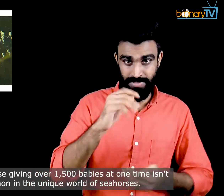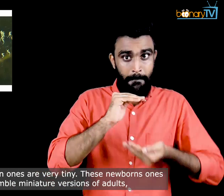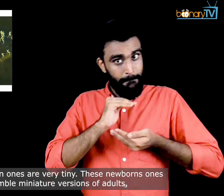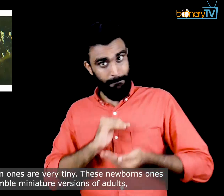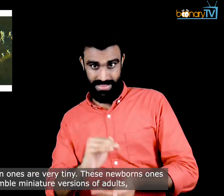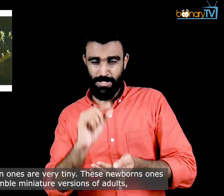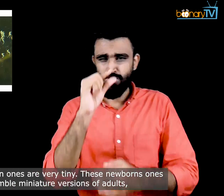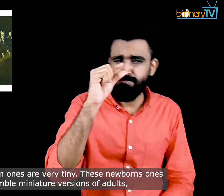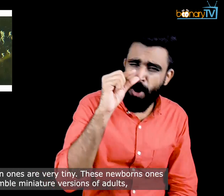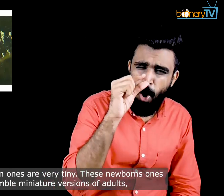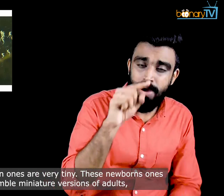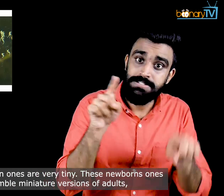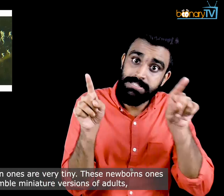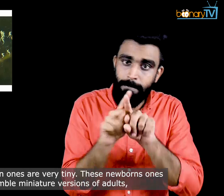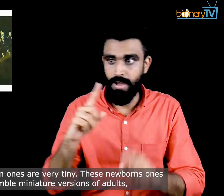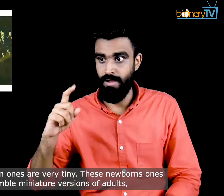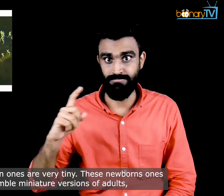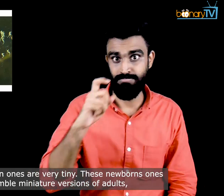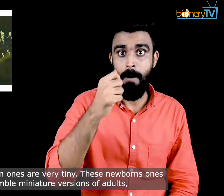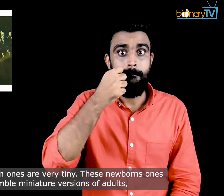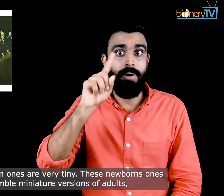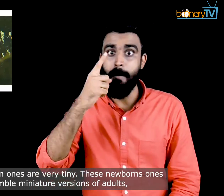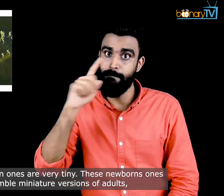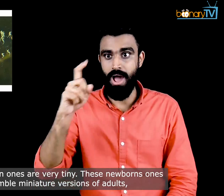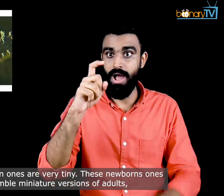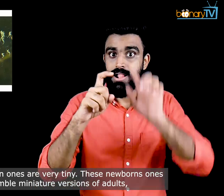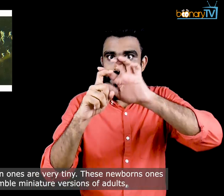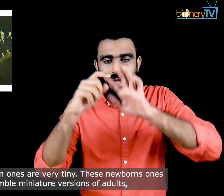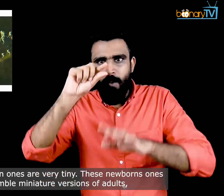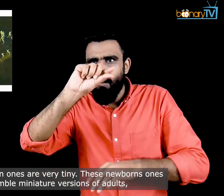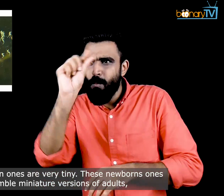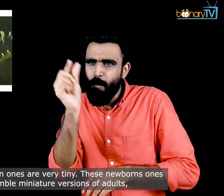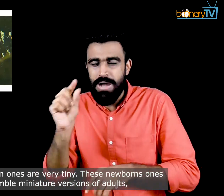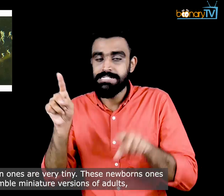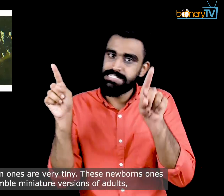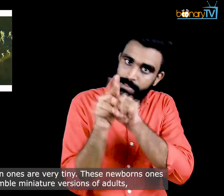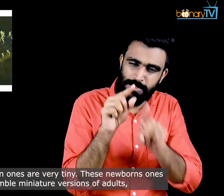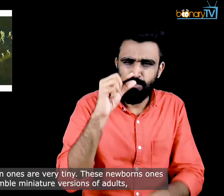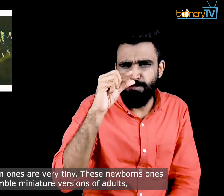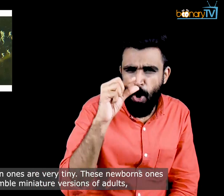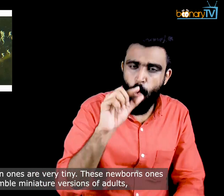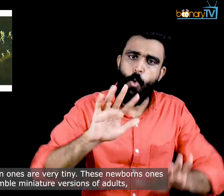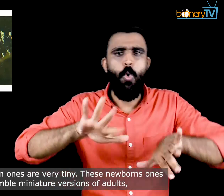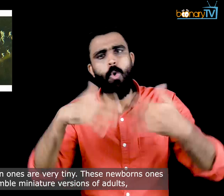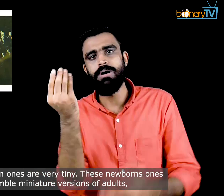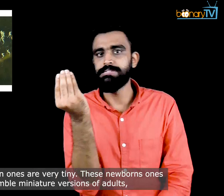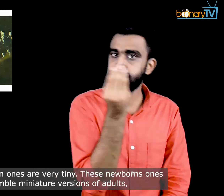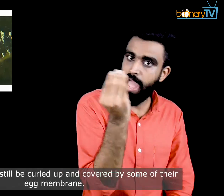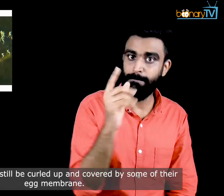These newborn ones are very tiny. These newborn ones resemble miniature versions of adults while